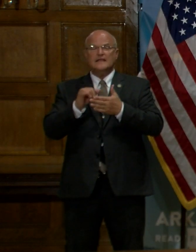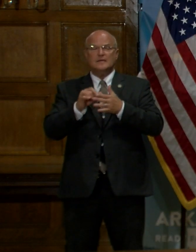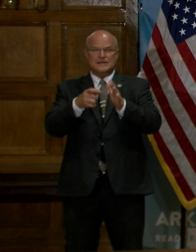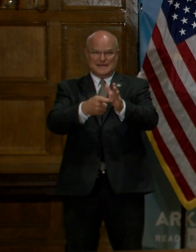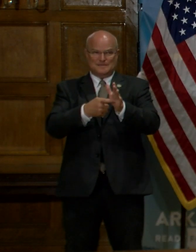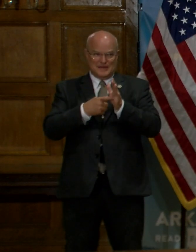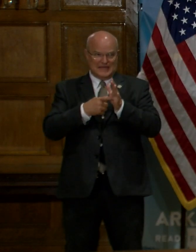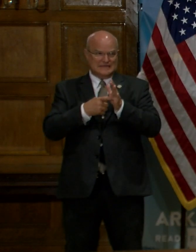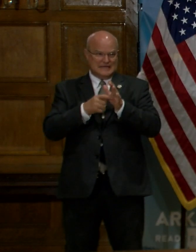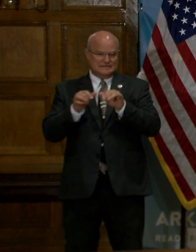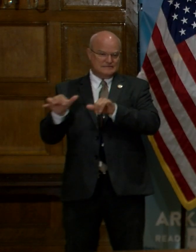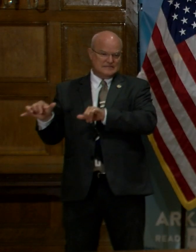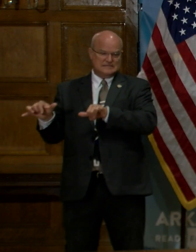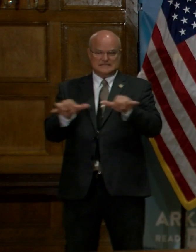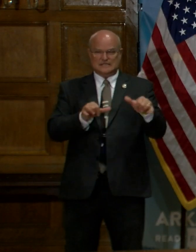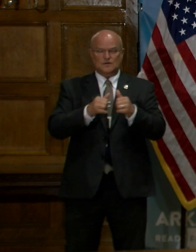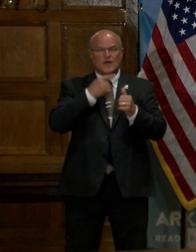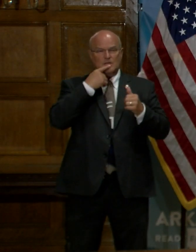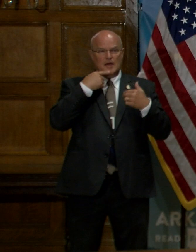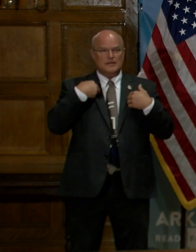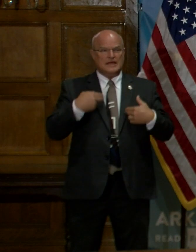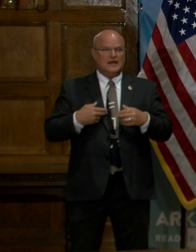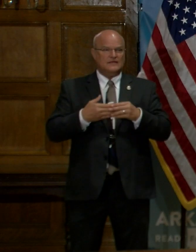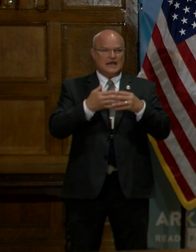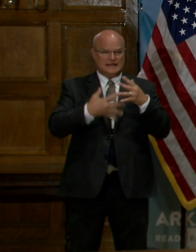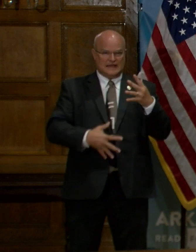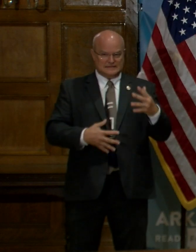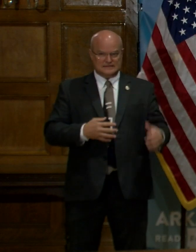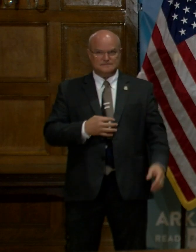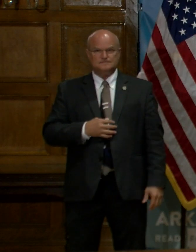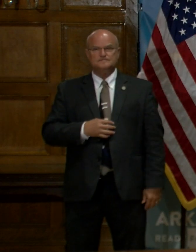be a mandate consistent with the public health guidelines.